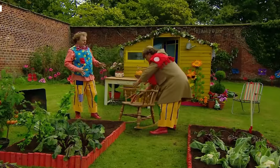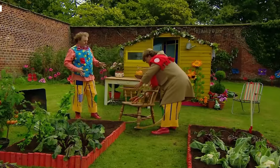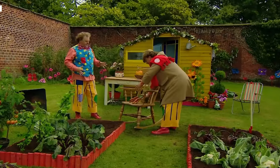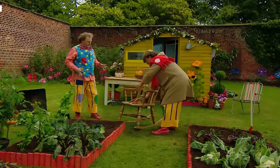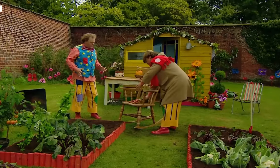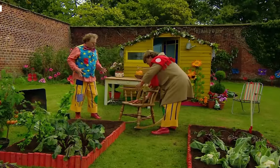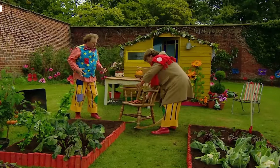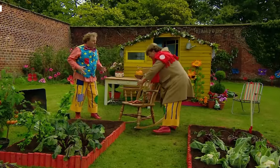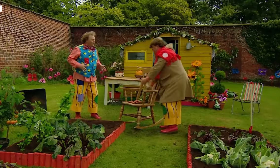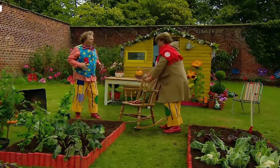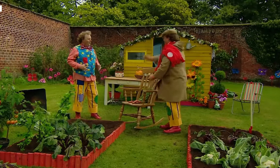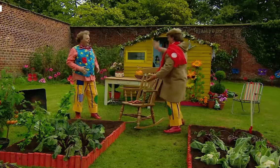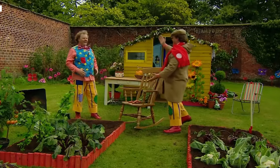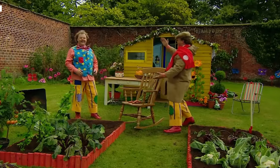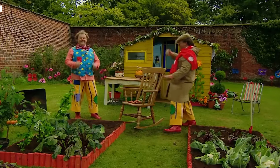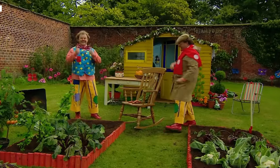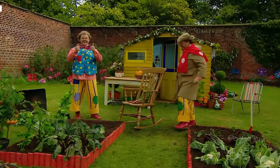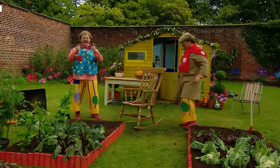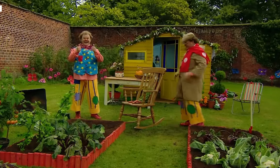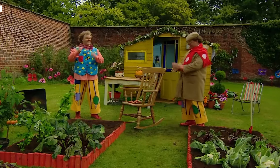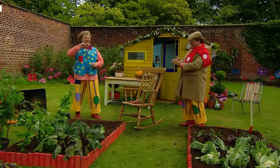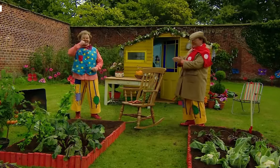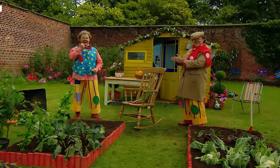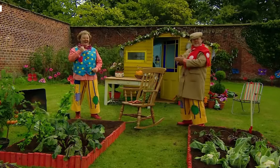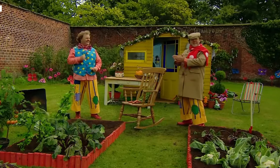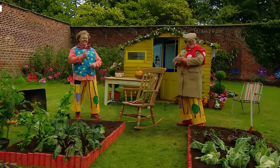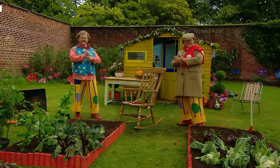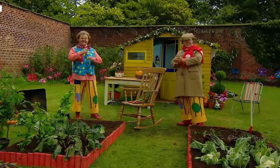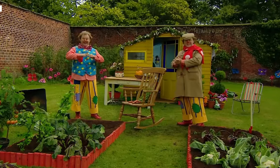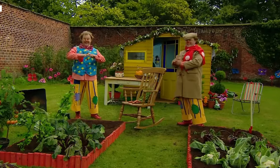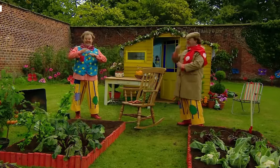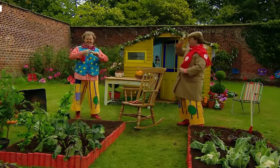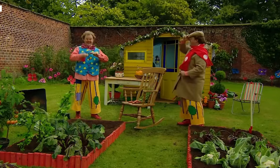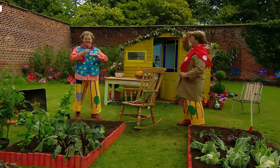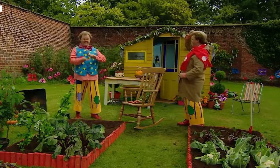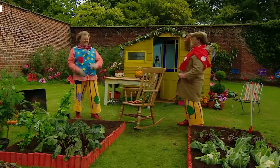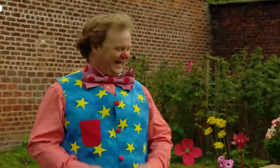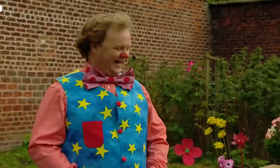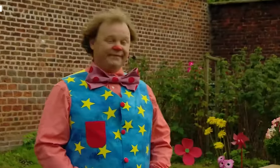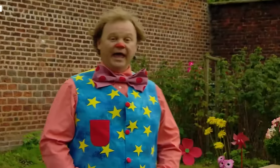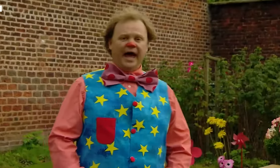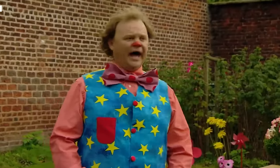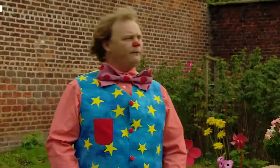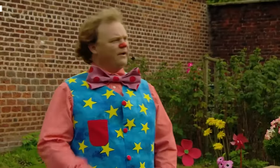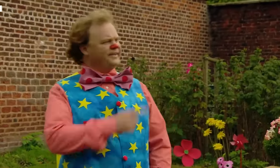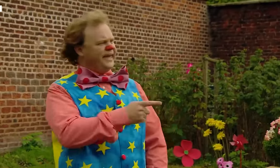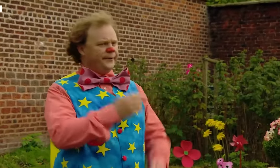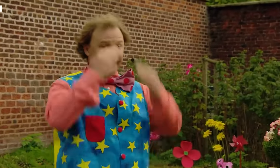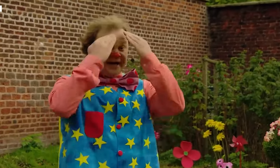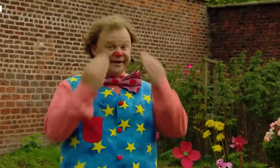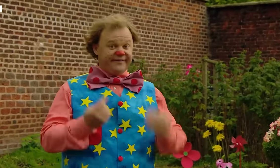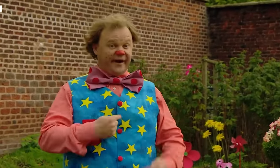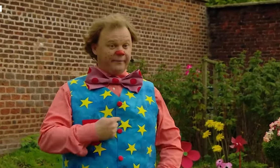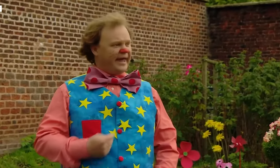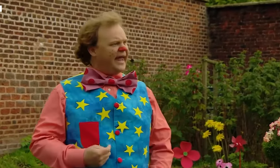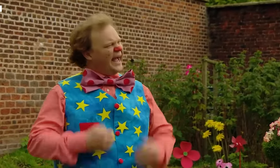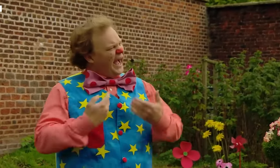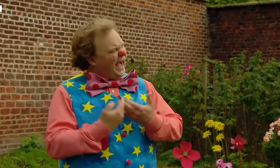about that then, the boy? Ta-da! Oh, nice carrots, Grandad Tumble. Will you show me how